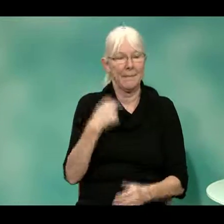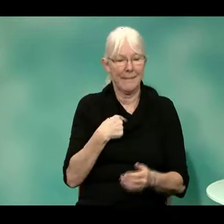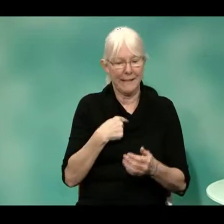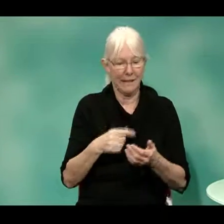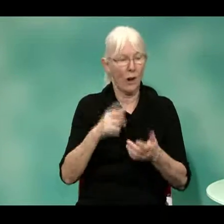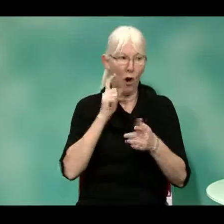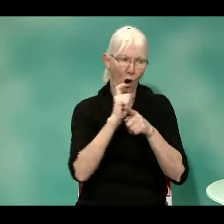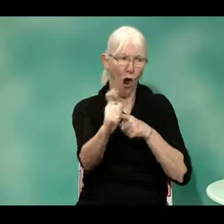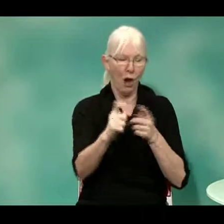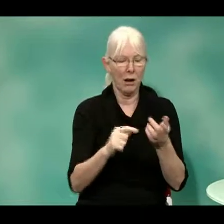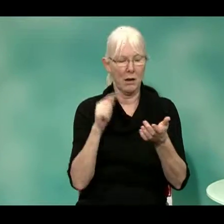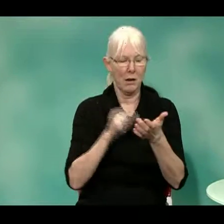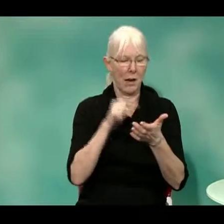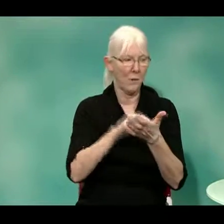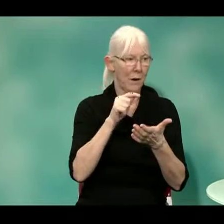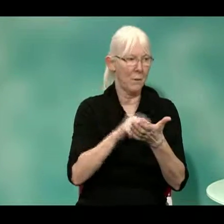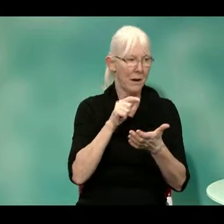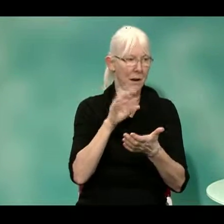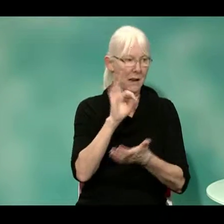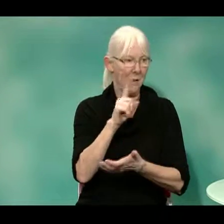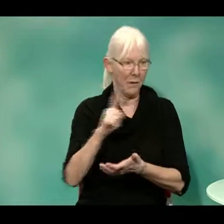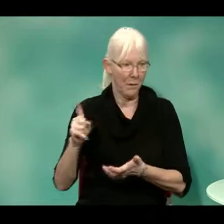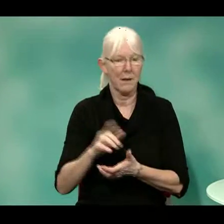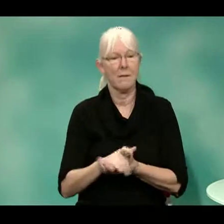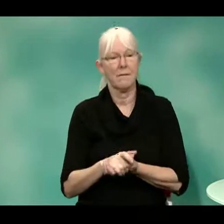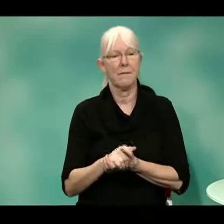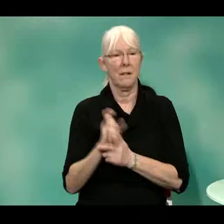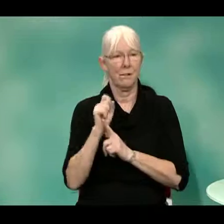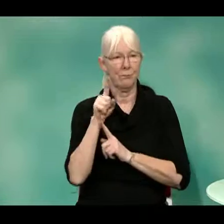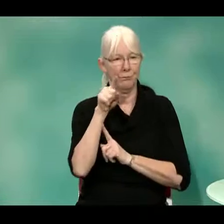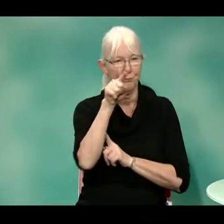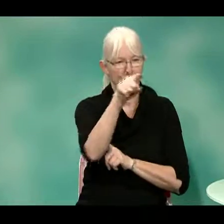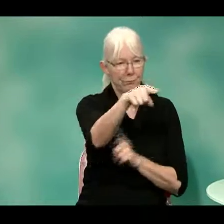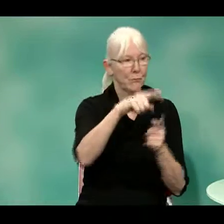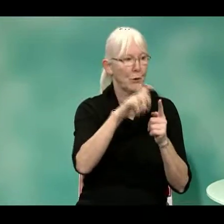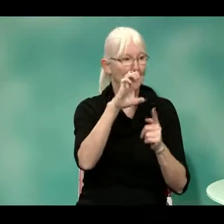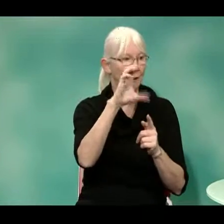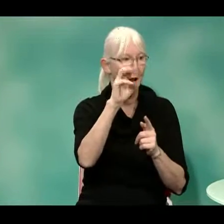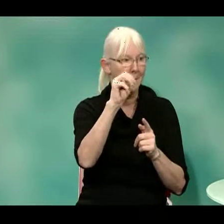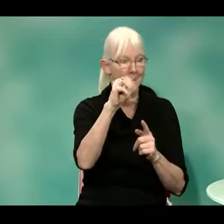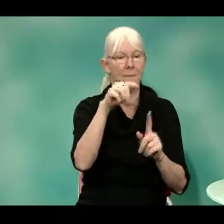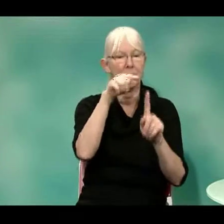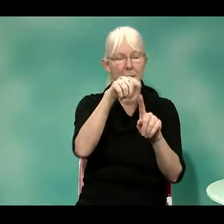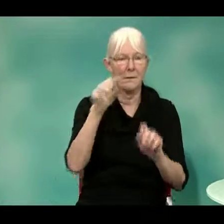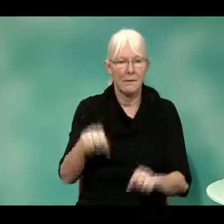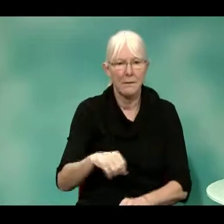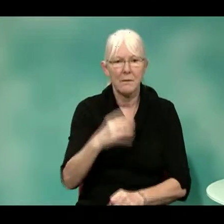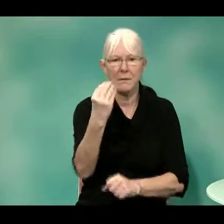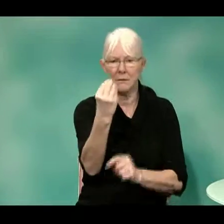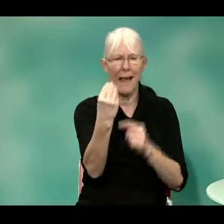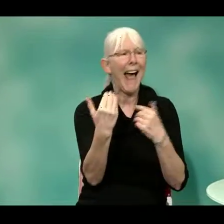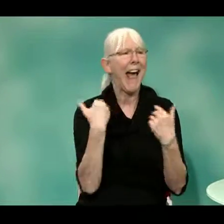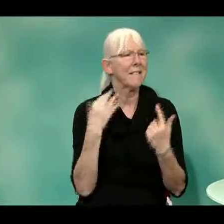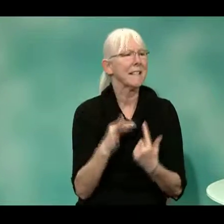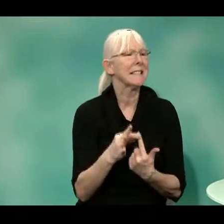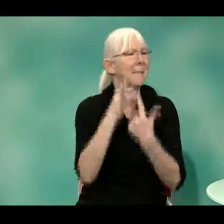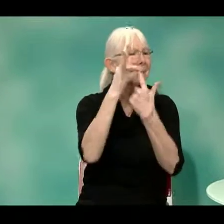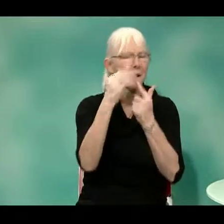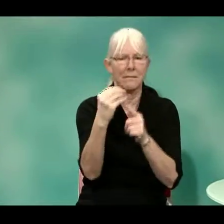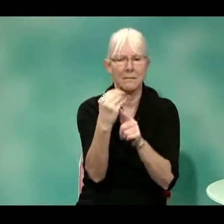people at e-com will have that information. And if I text 911 from my registered phone, it will connect to e-com. And they have